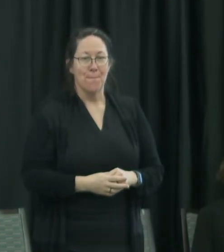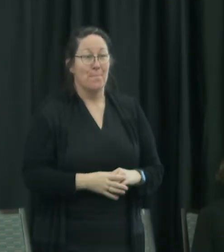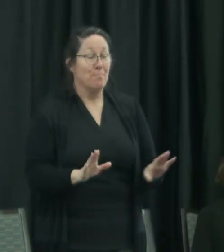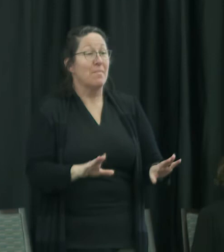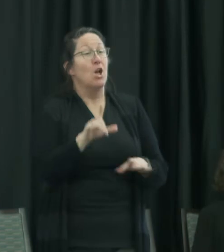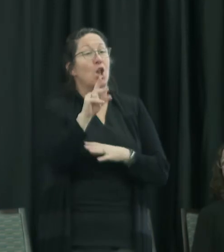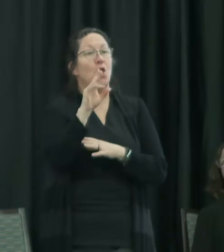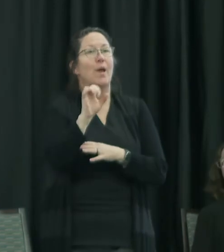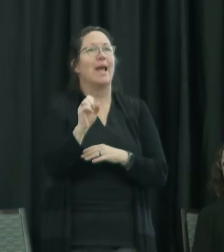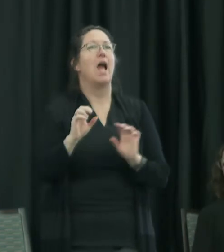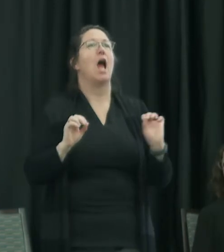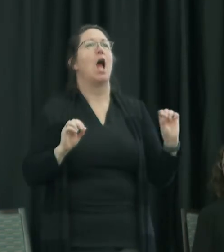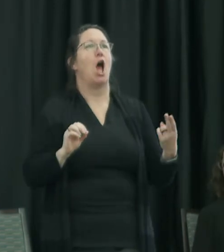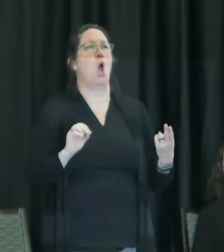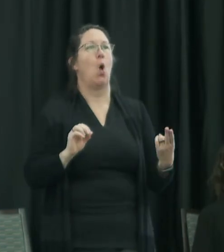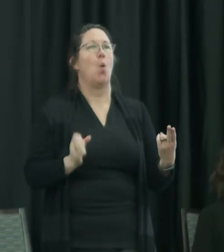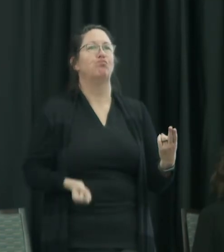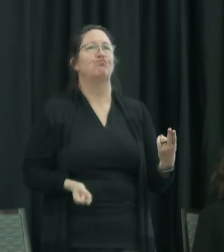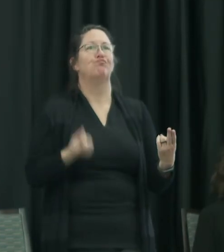Louis' response was, "Touché."